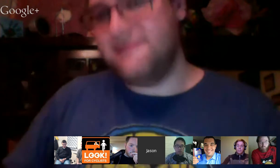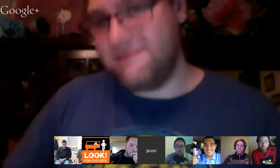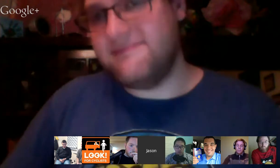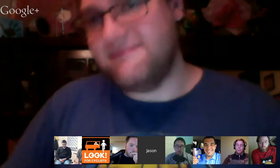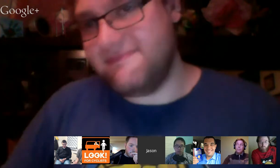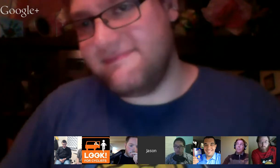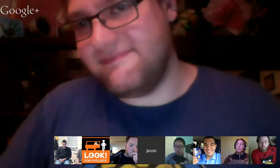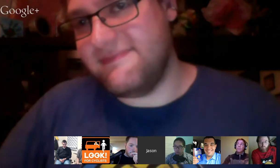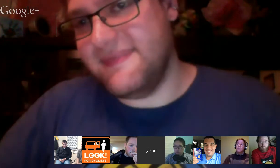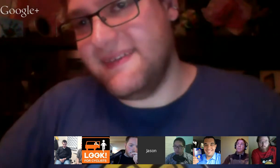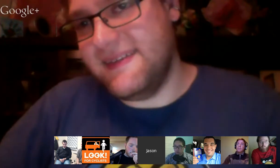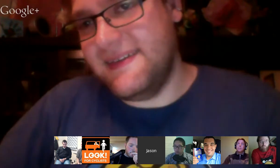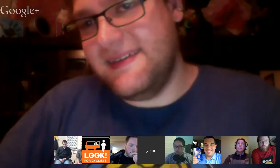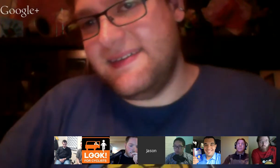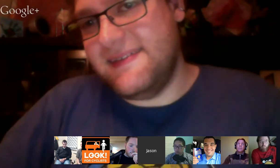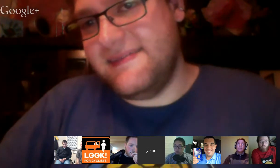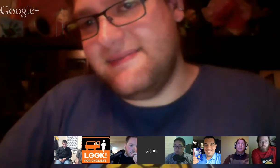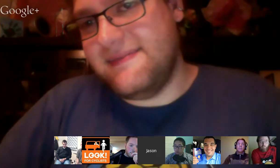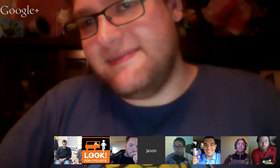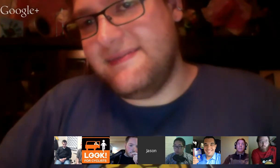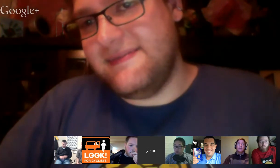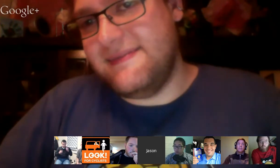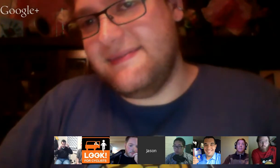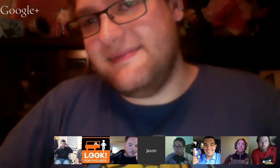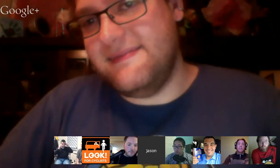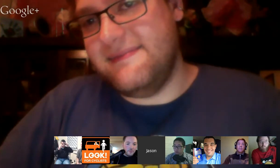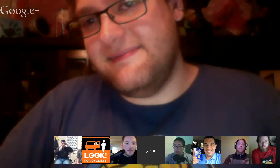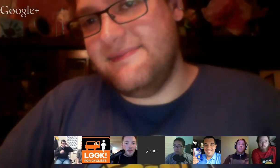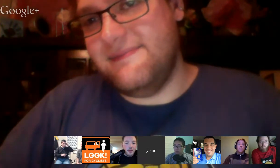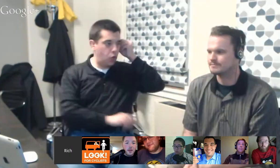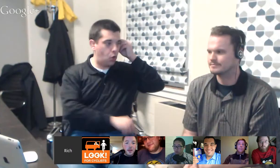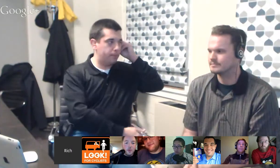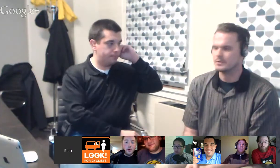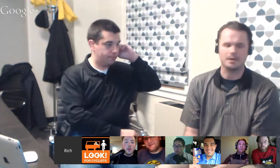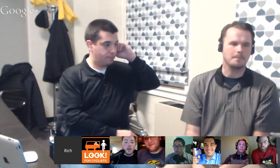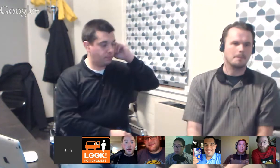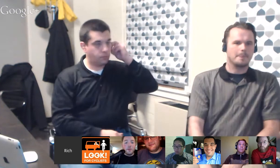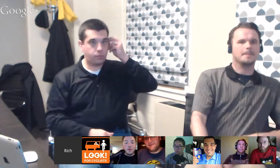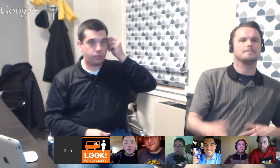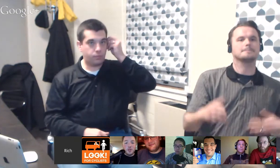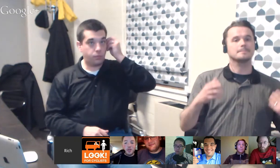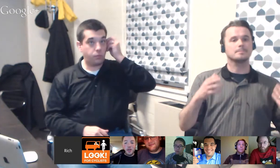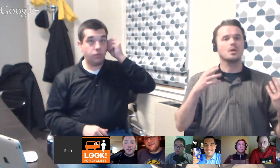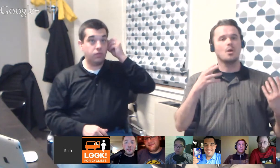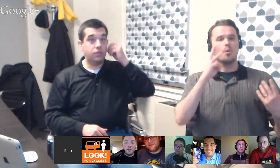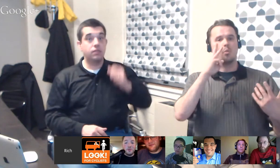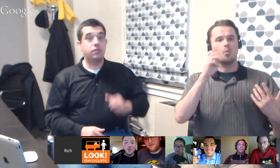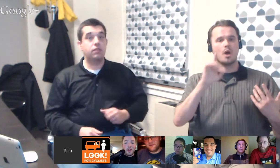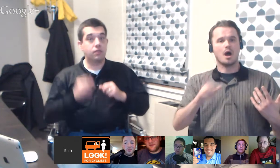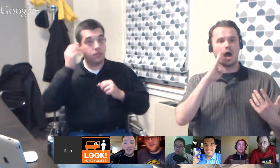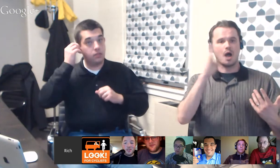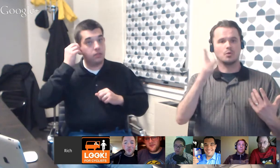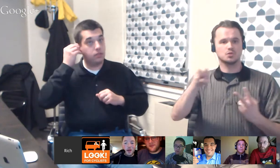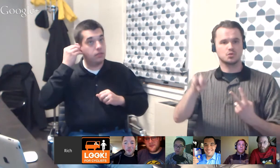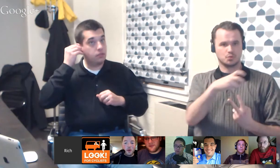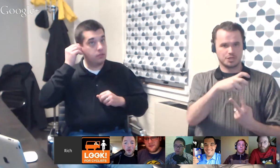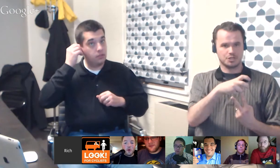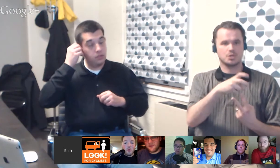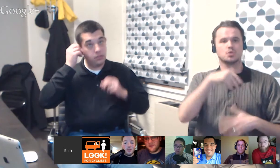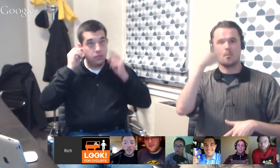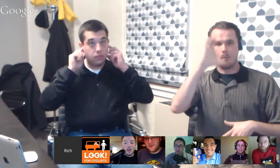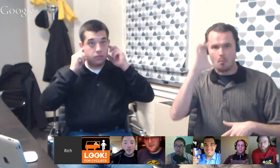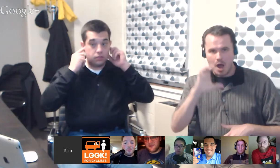So yeah, it's just by not having an interpreter, you miss a lot. Well, I'm going to switch gears to actually browsing the web.